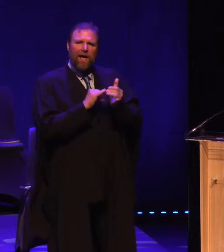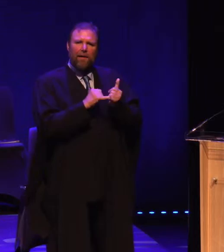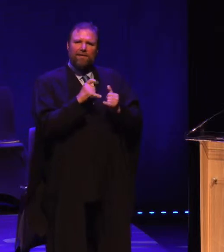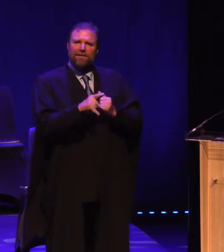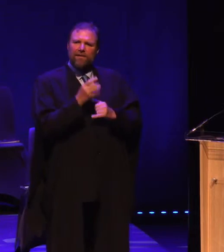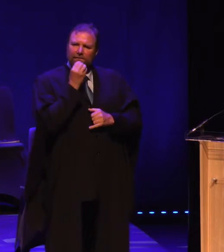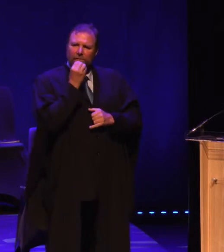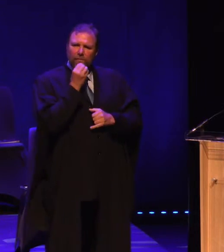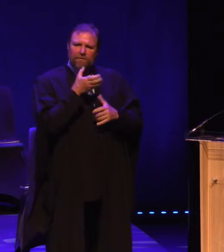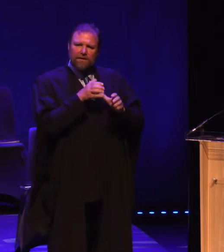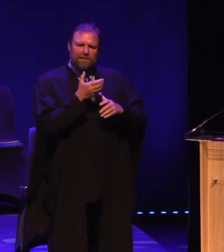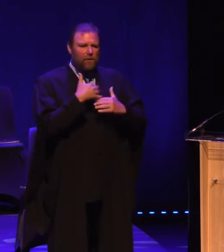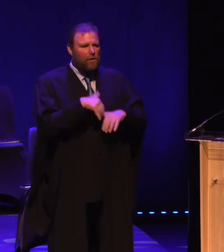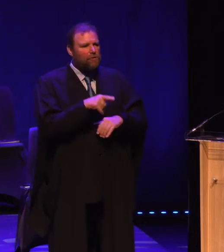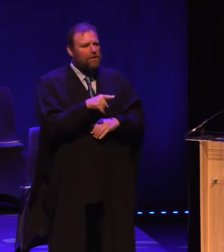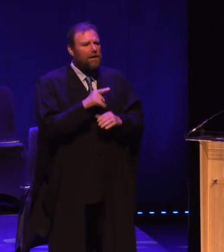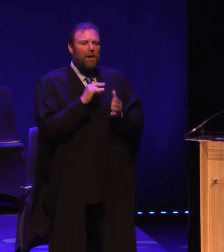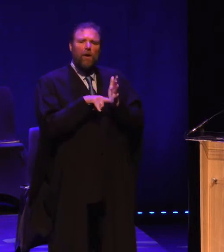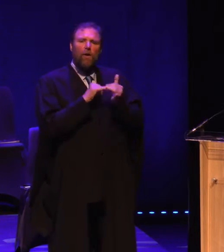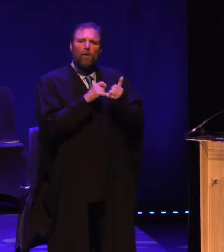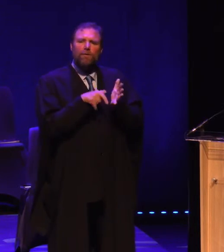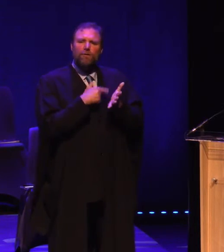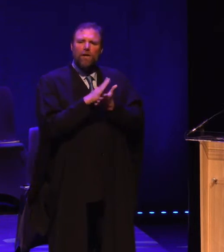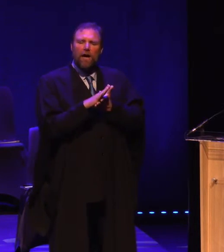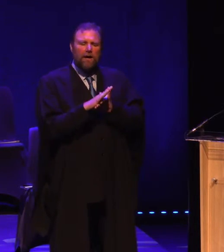and Technology, Nishitha Kanan Kanan.